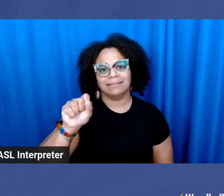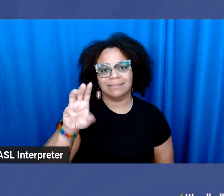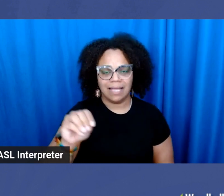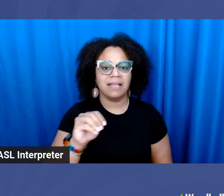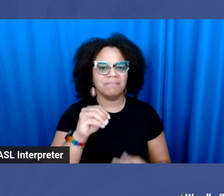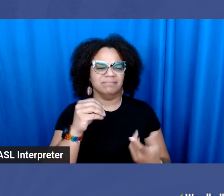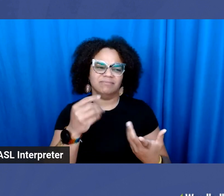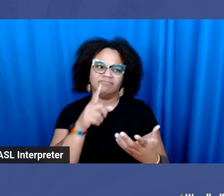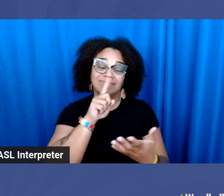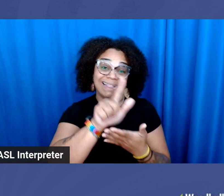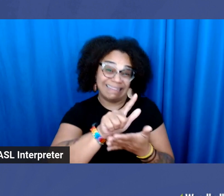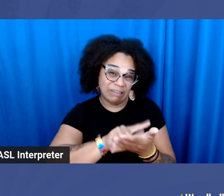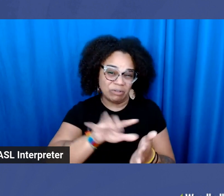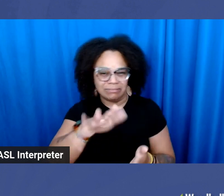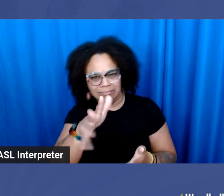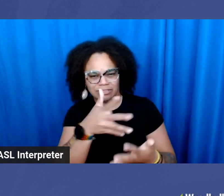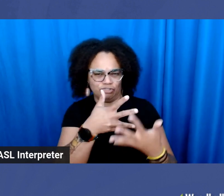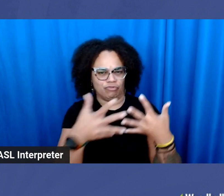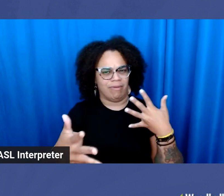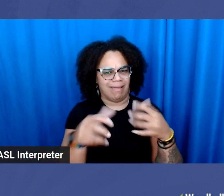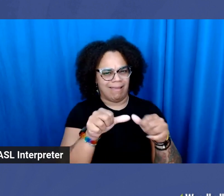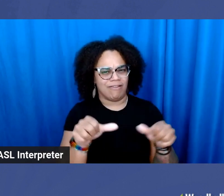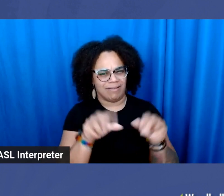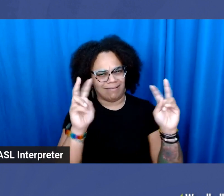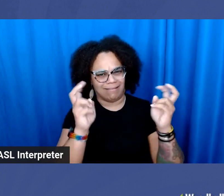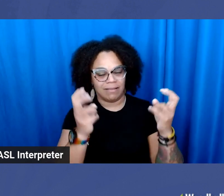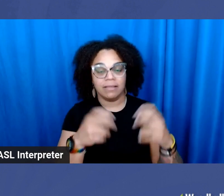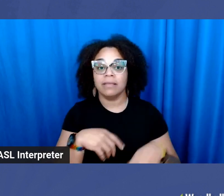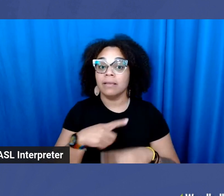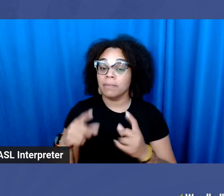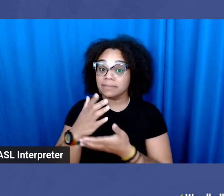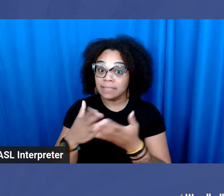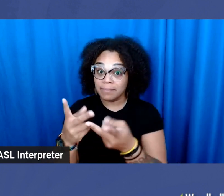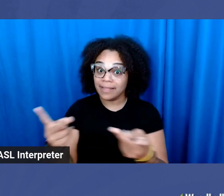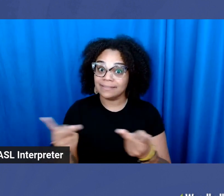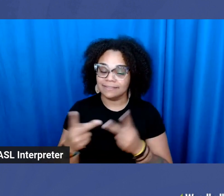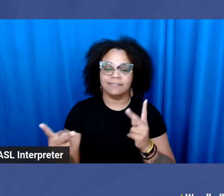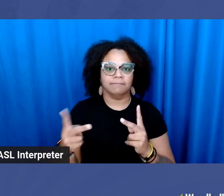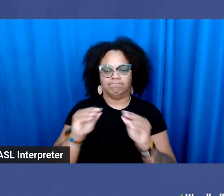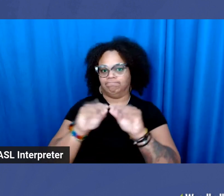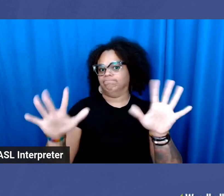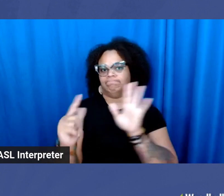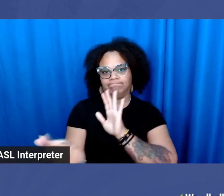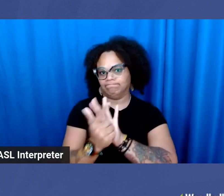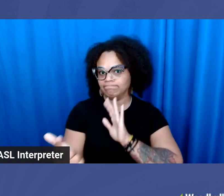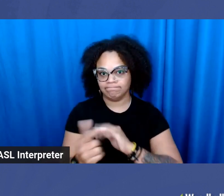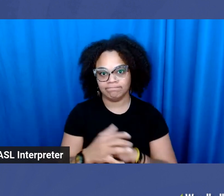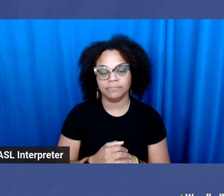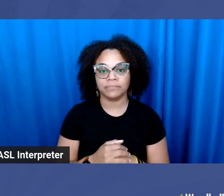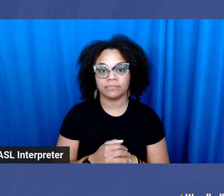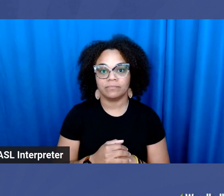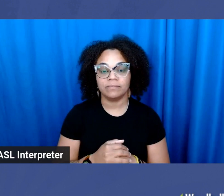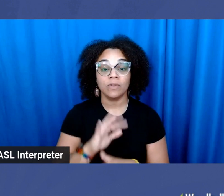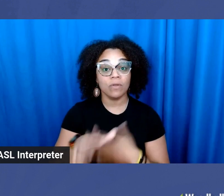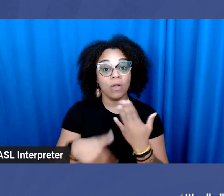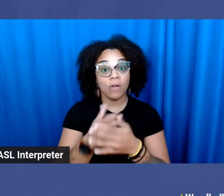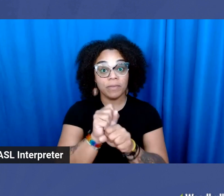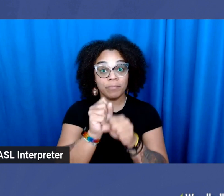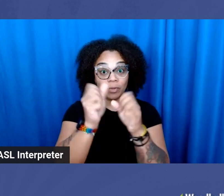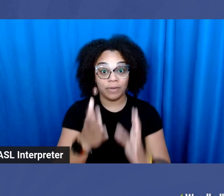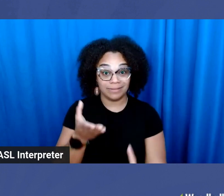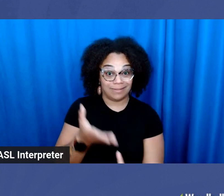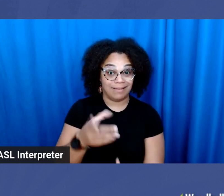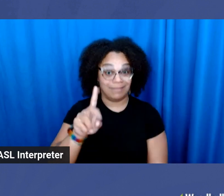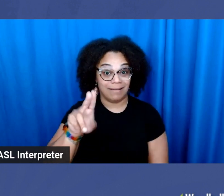gray area, some BDSM services are unambiguously criminalized. All the employees at the dungeon